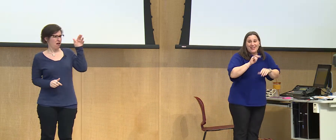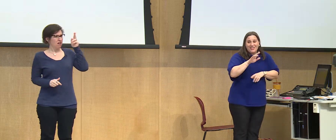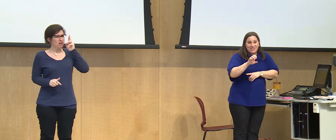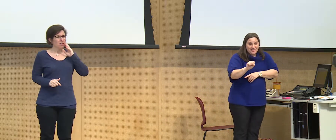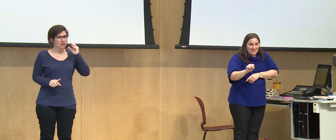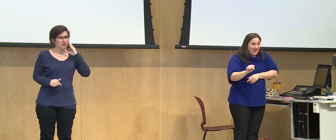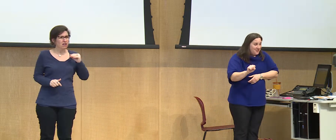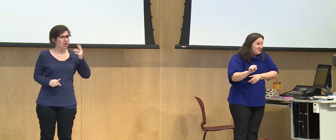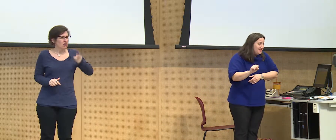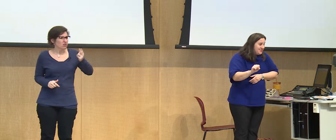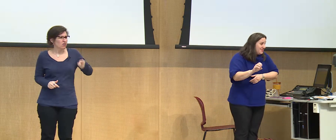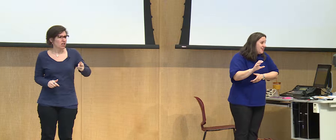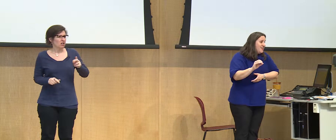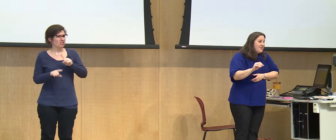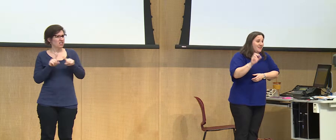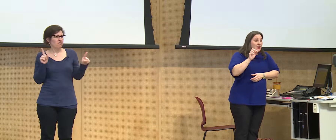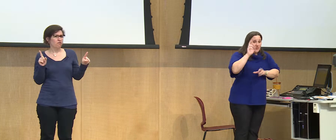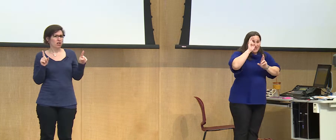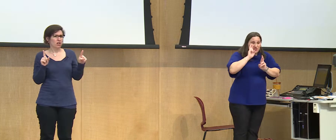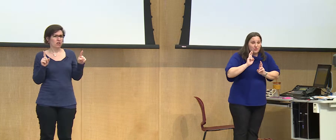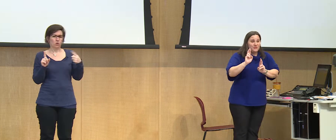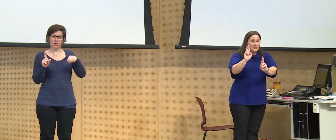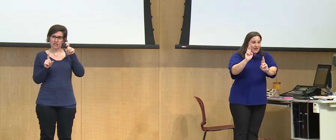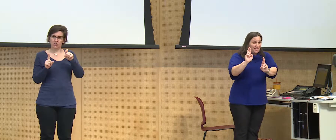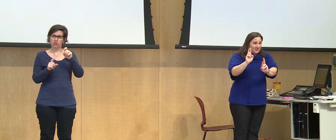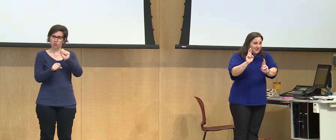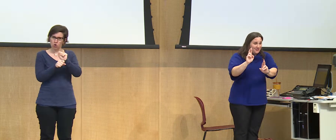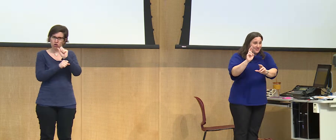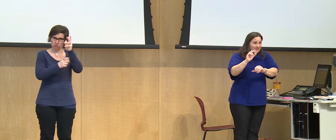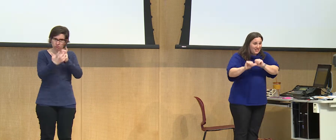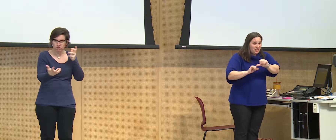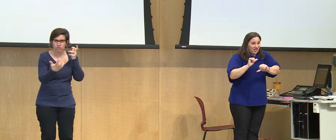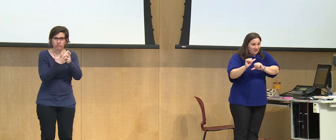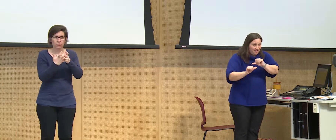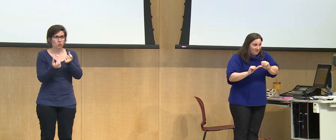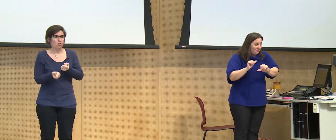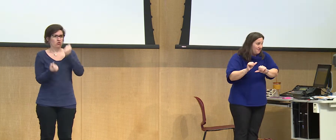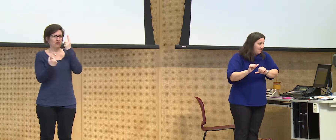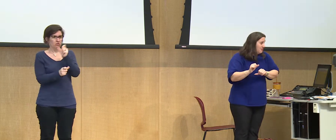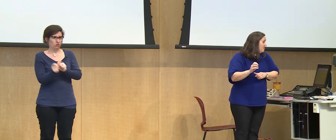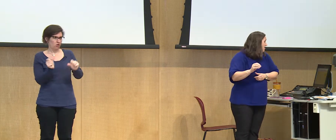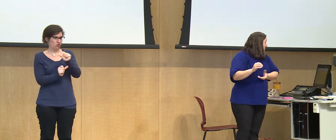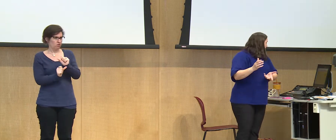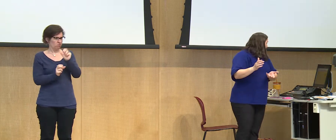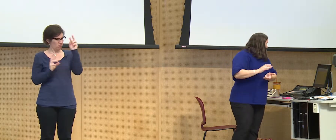communication styles, and we need to respect each other.